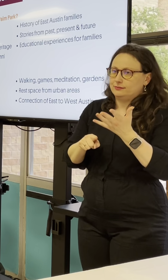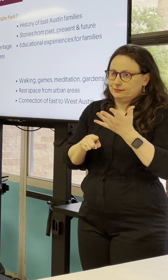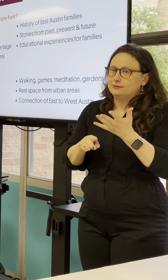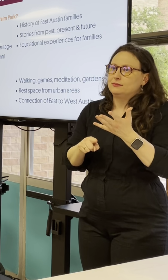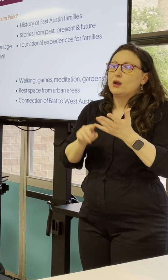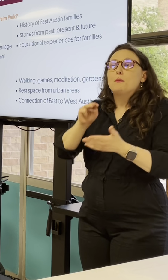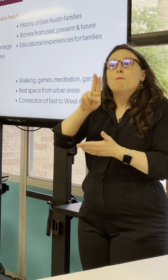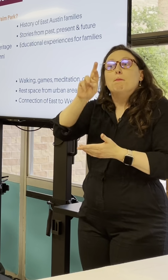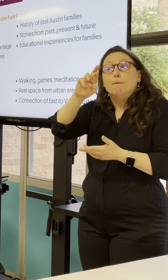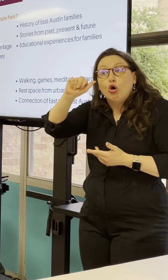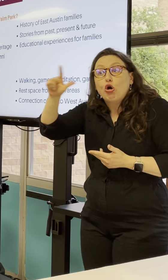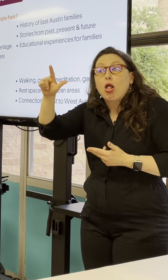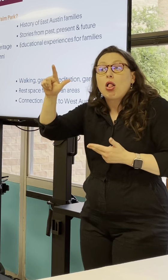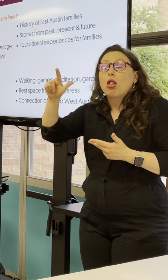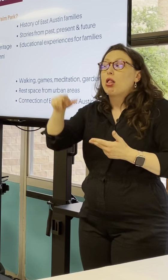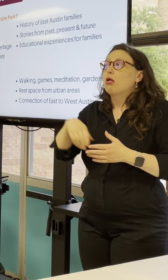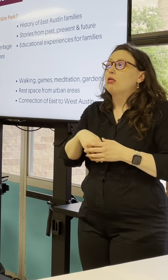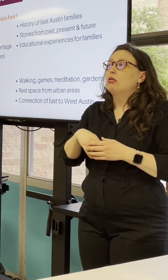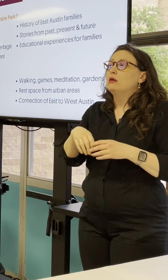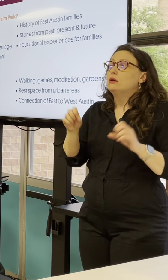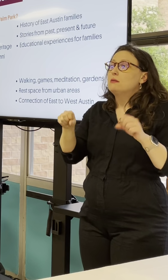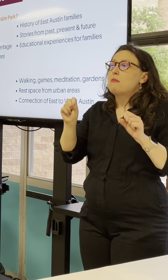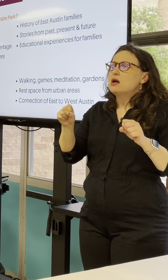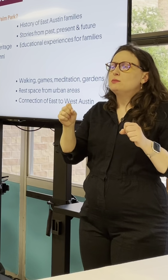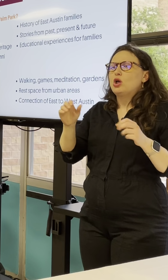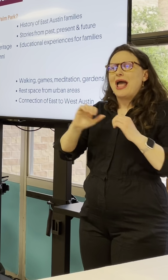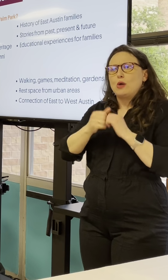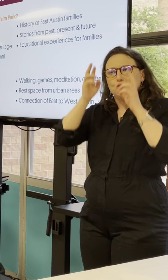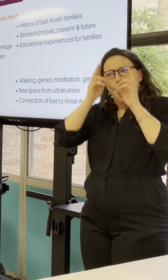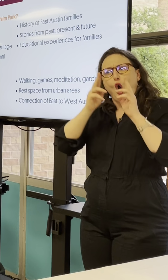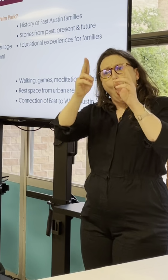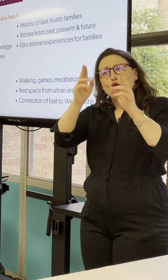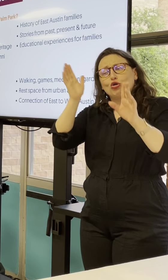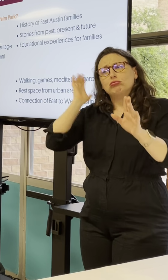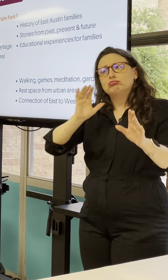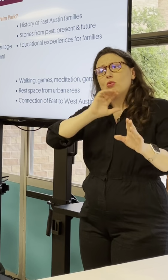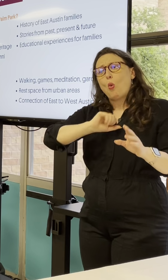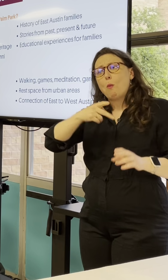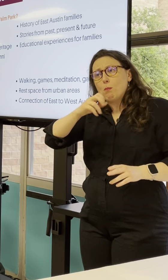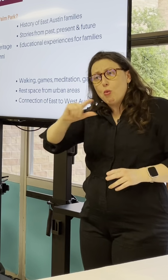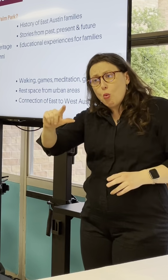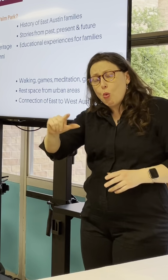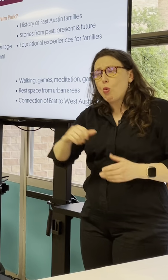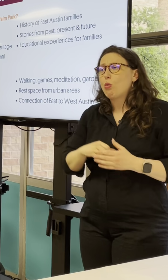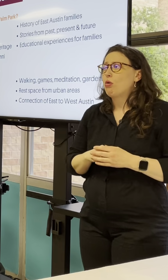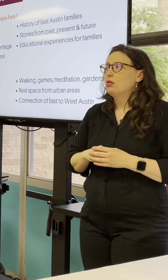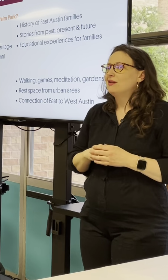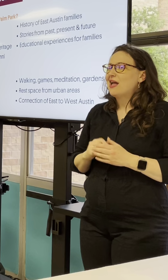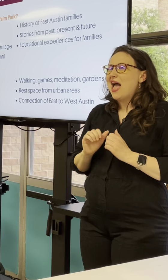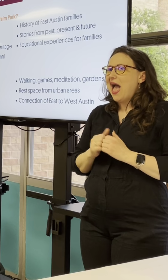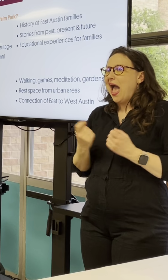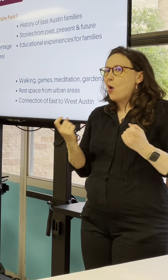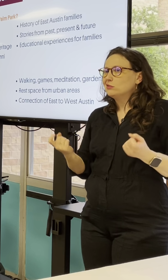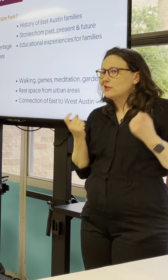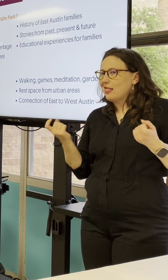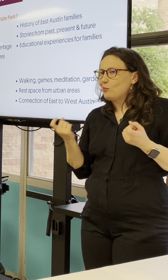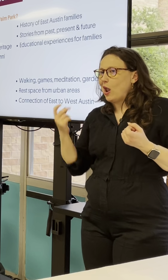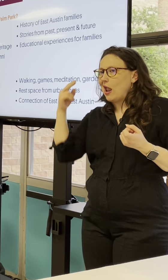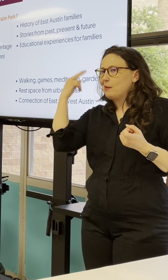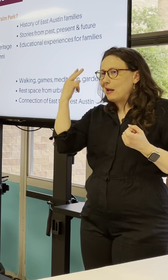Maybe murals, the possibility of ways to honor the pool that was previously there. How do we celebrate the Mexican